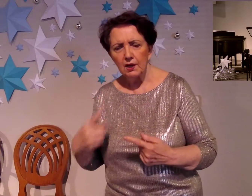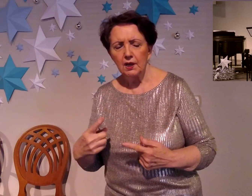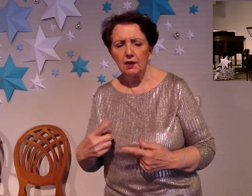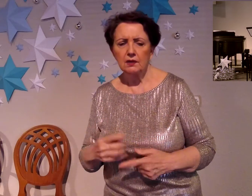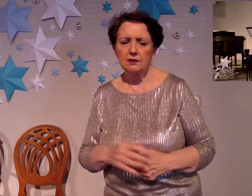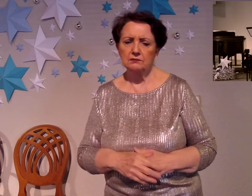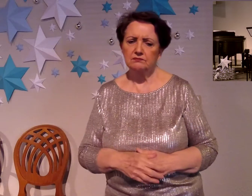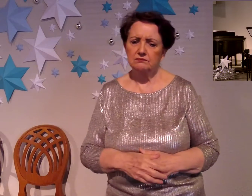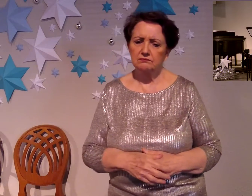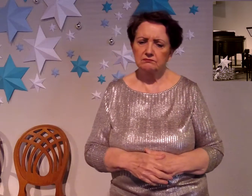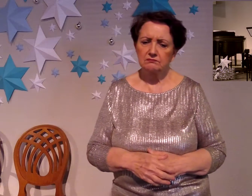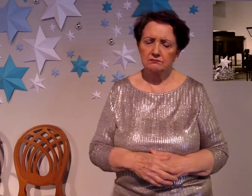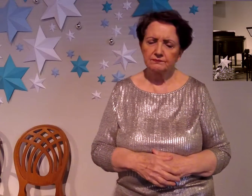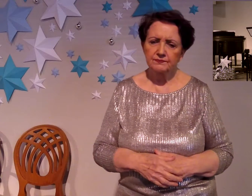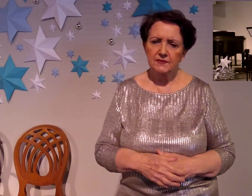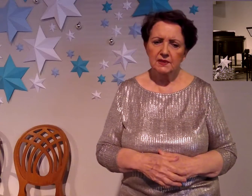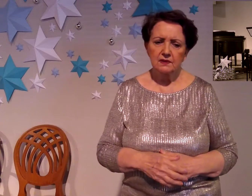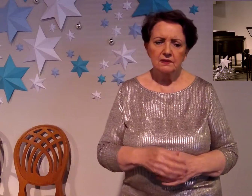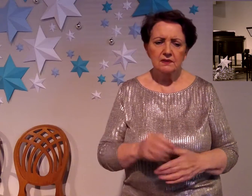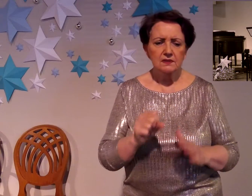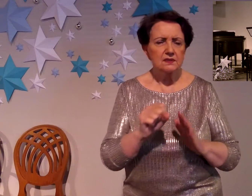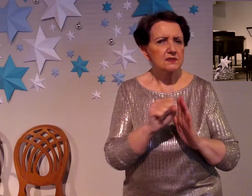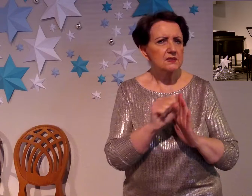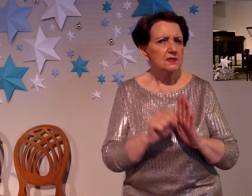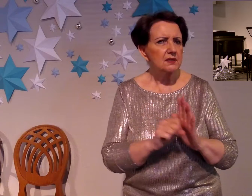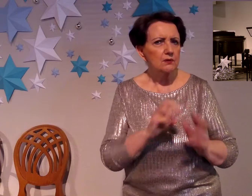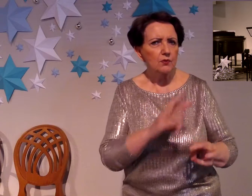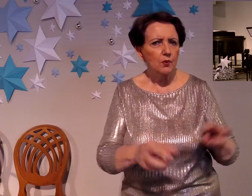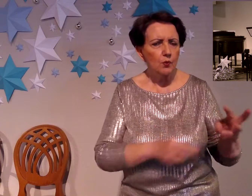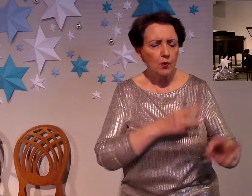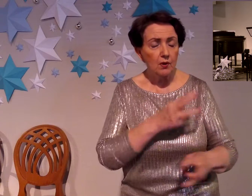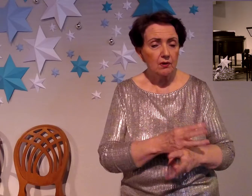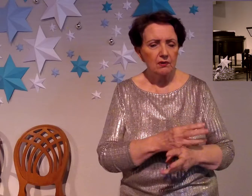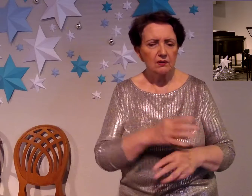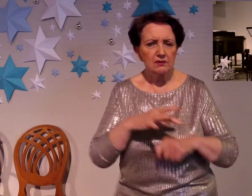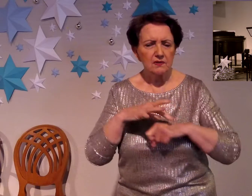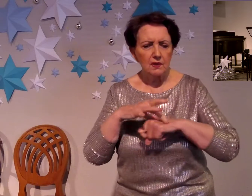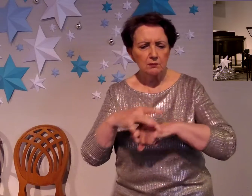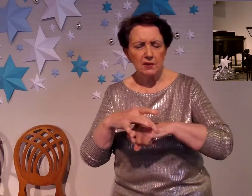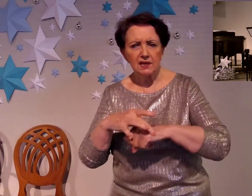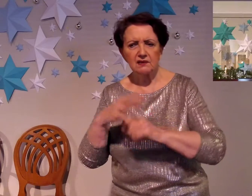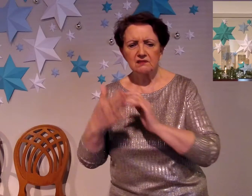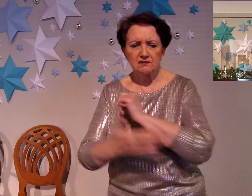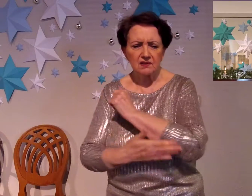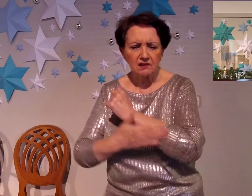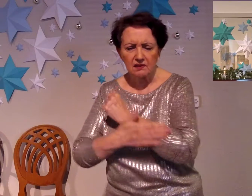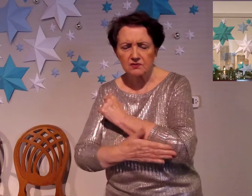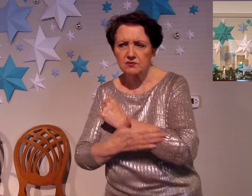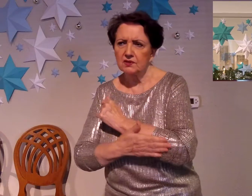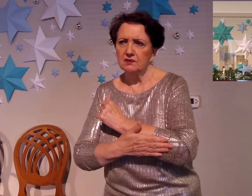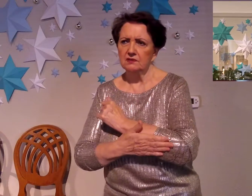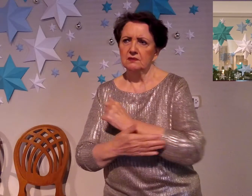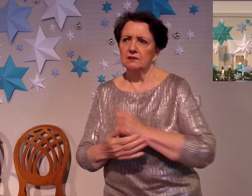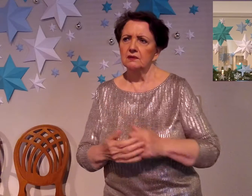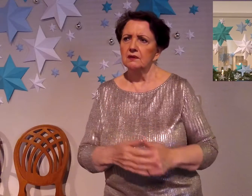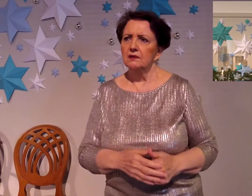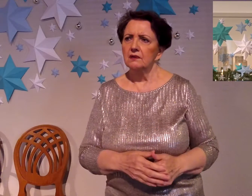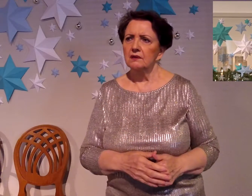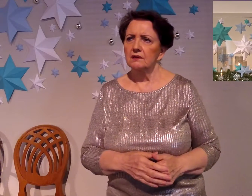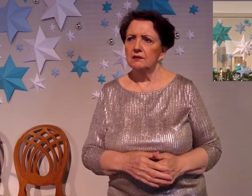about the state of the world and the state of the planet and the state of our country and the state of,